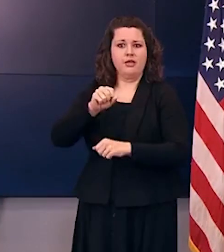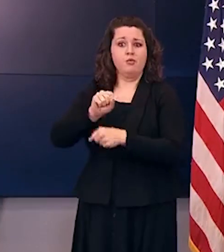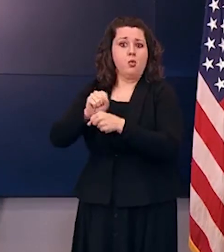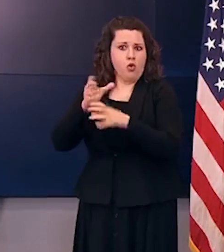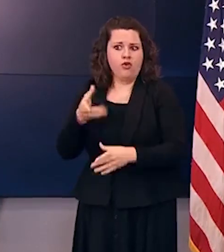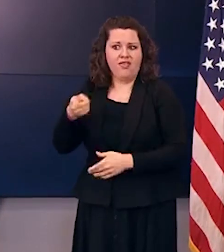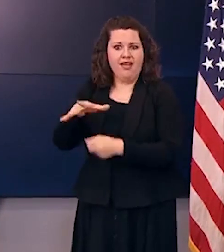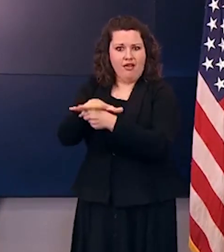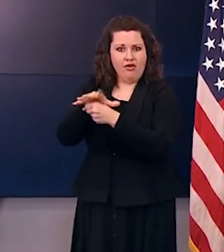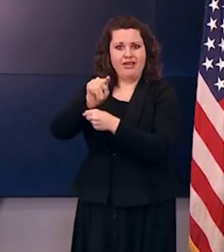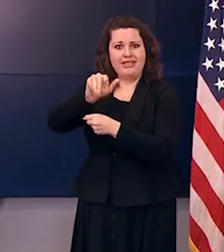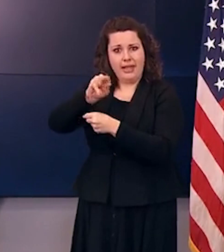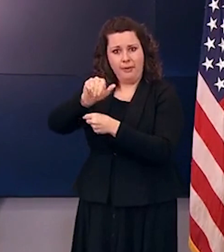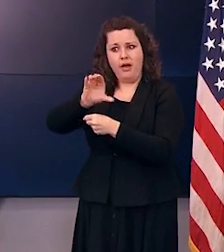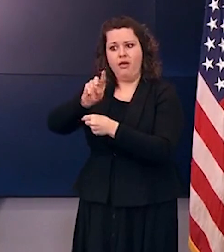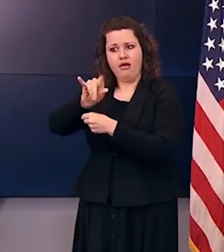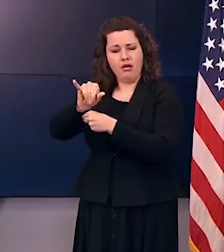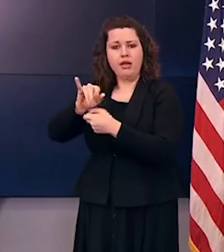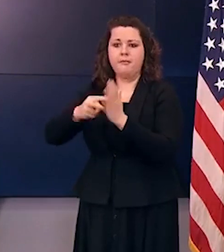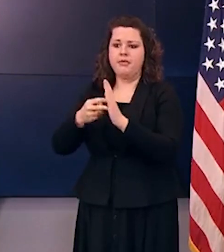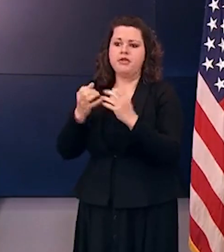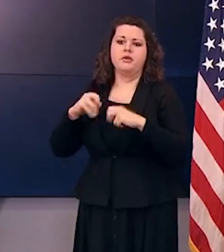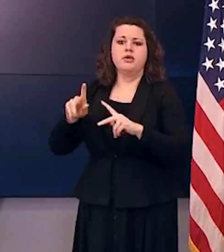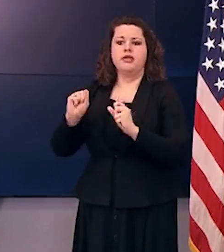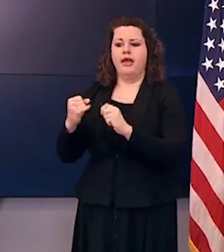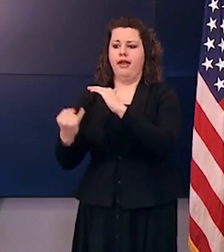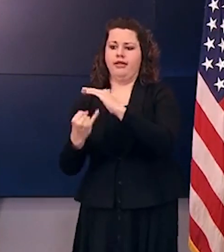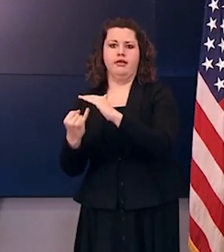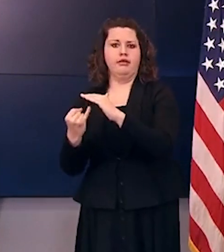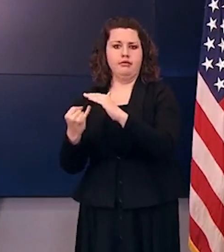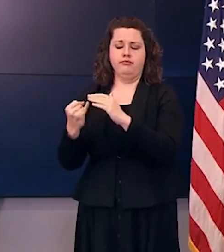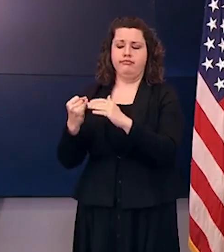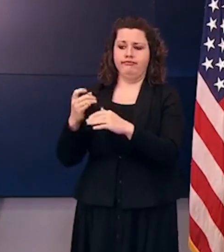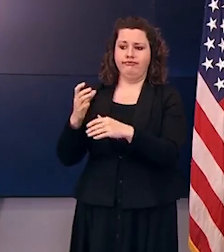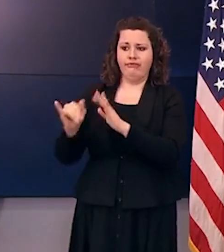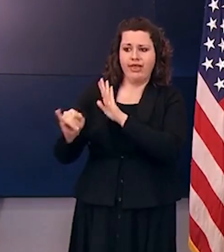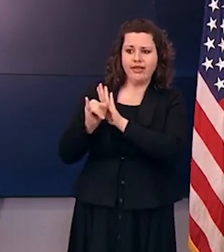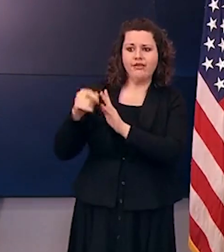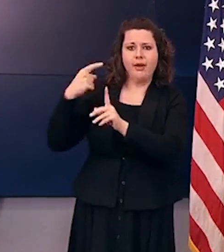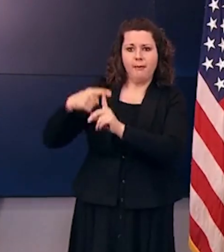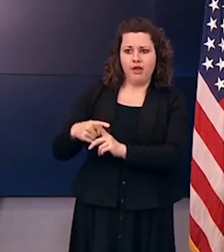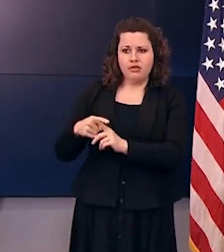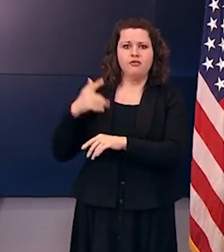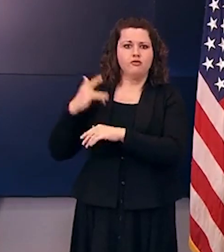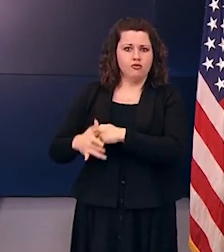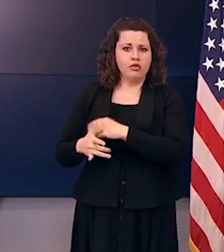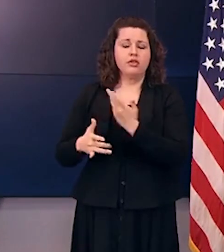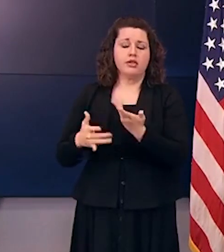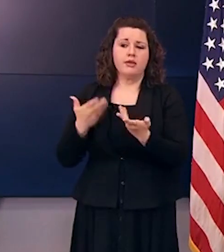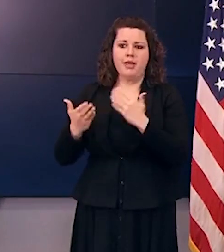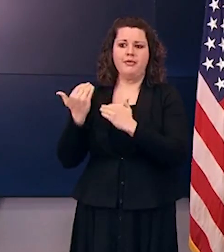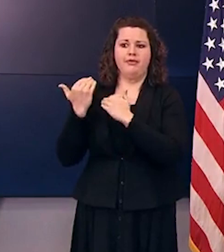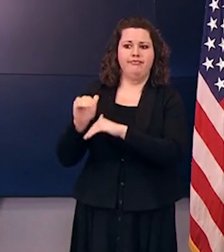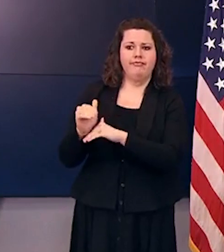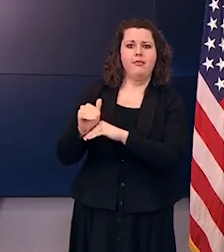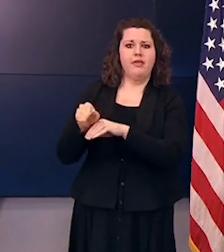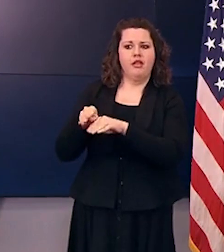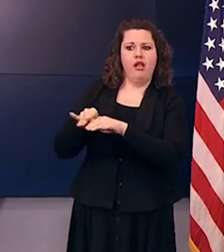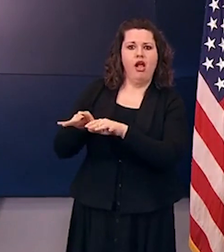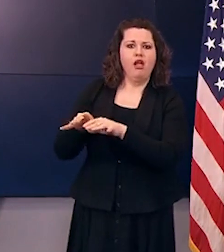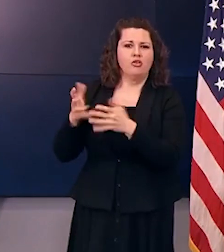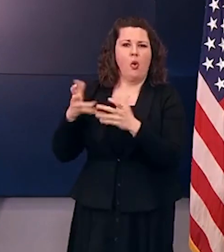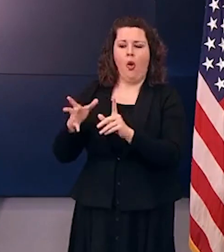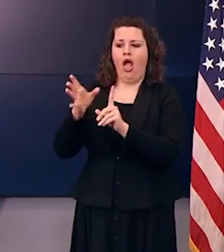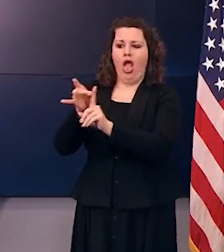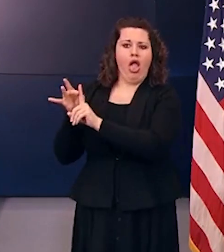area, we do have the opportunity again to isolate and identify positive cases early and potentially prevent exposing